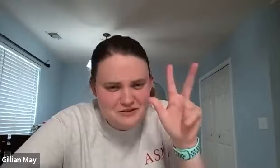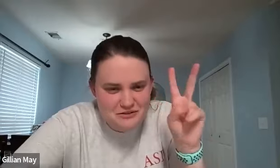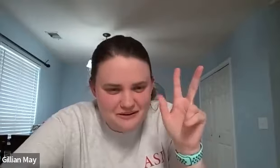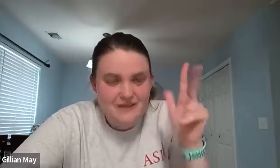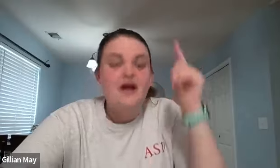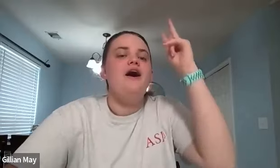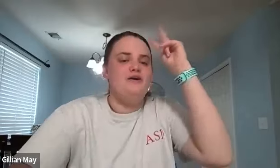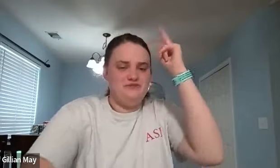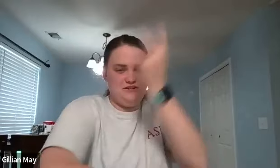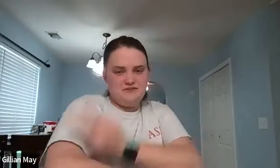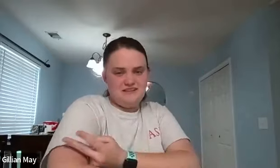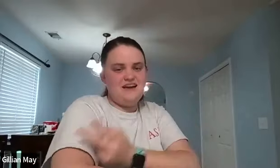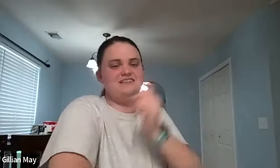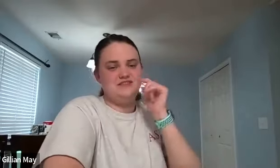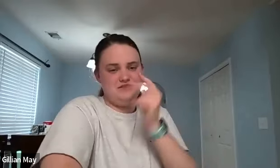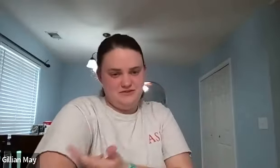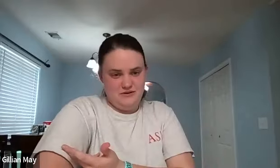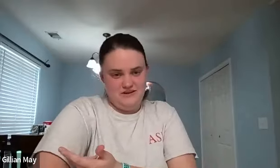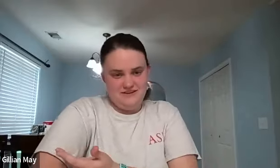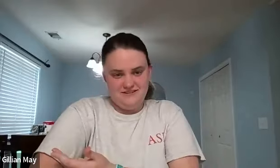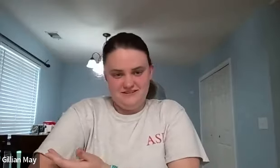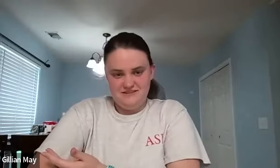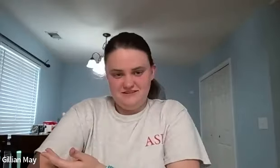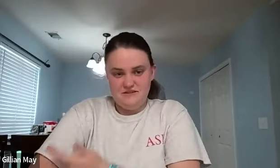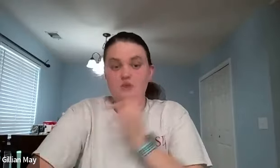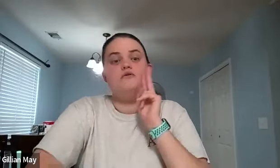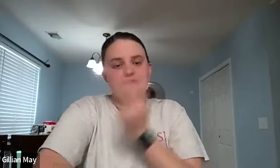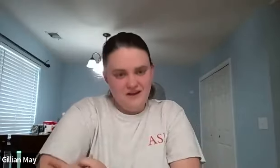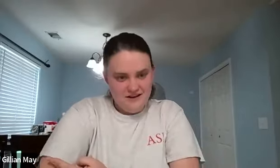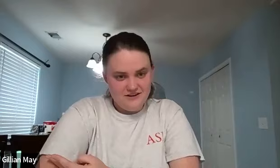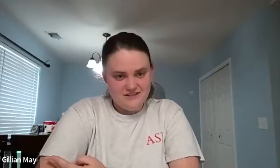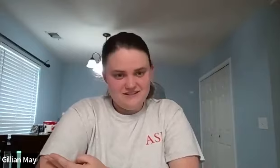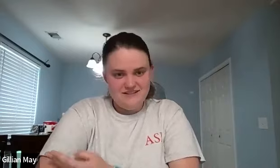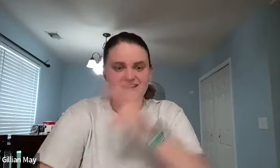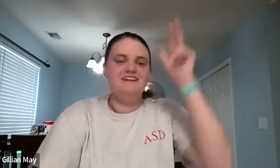or 3? Oh, 2 sons, 3 daughters. Oh no, 3 daughters,